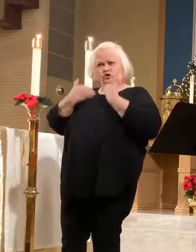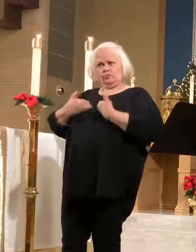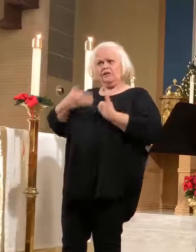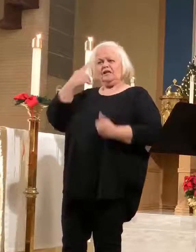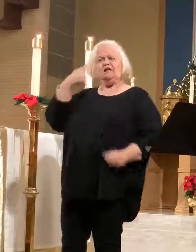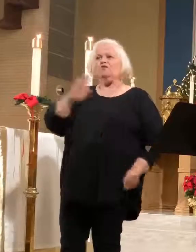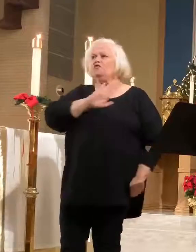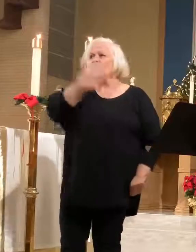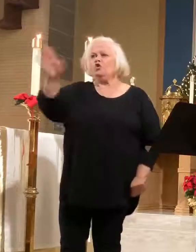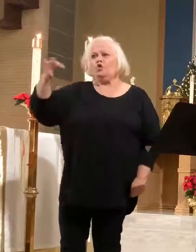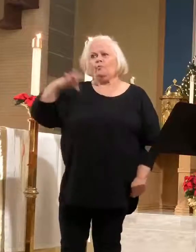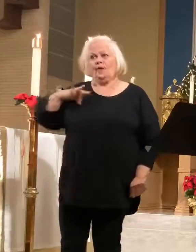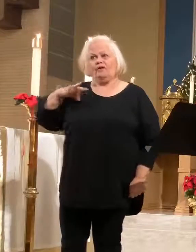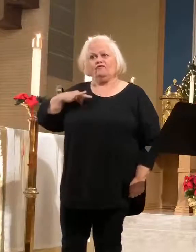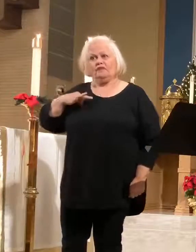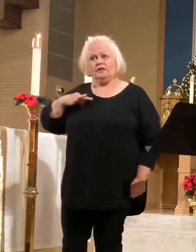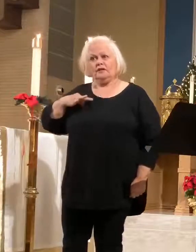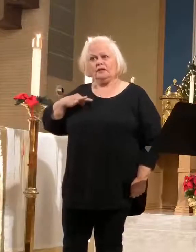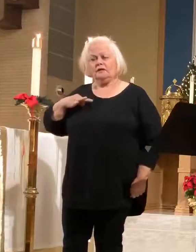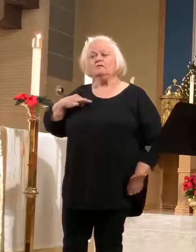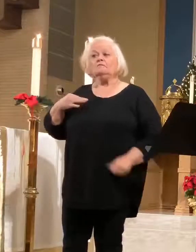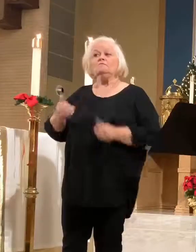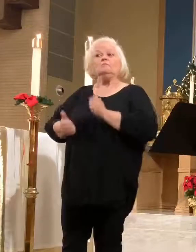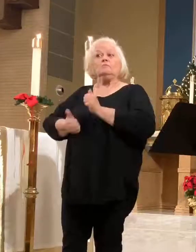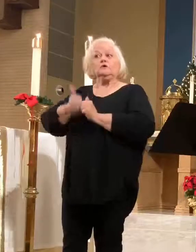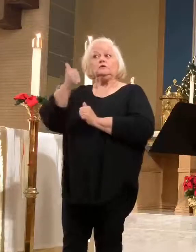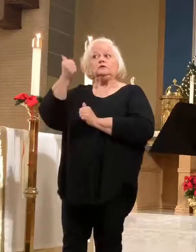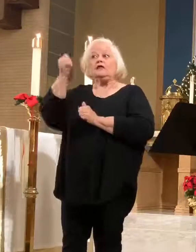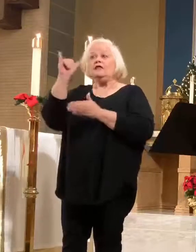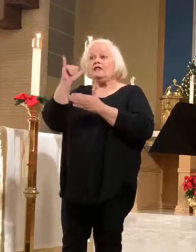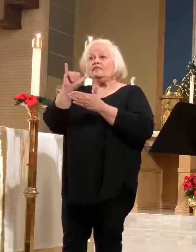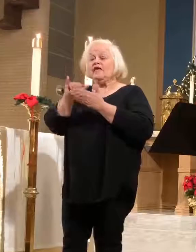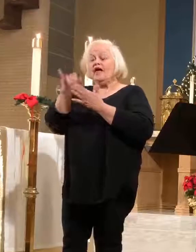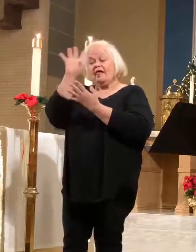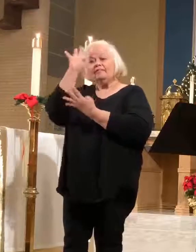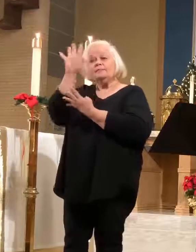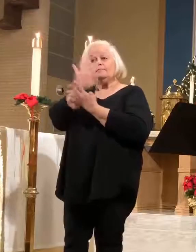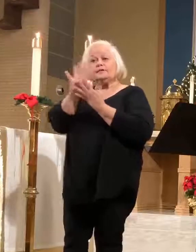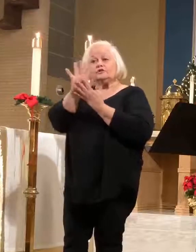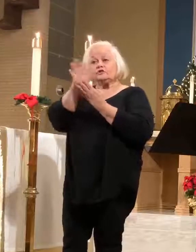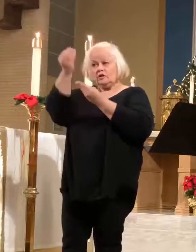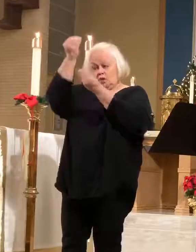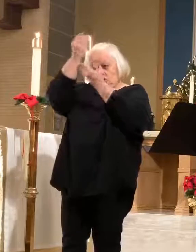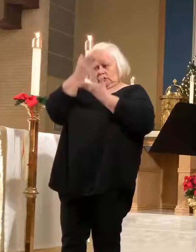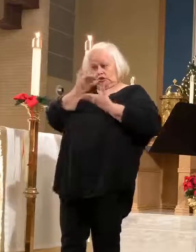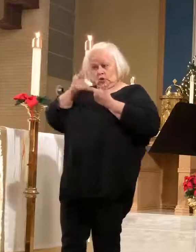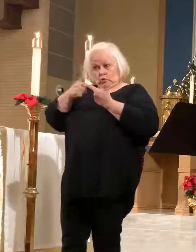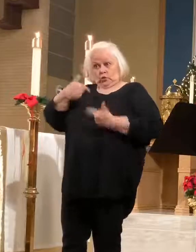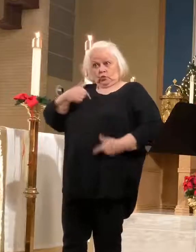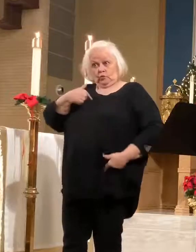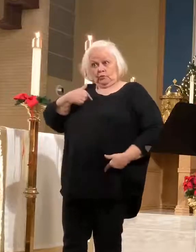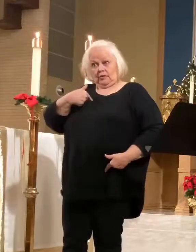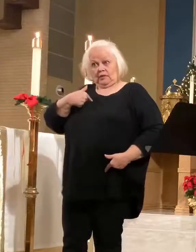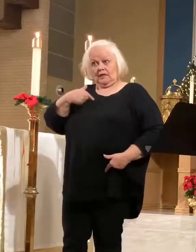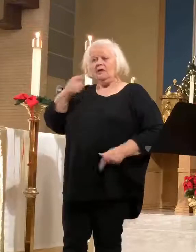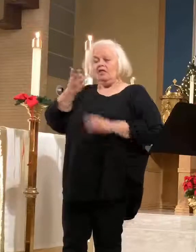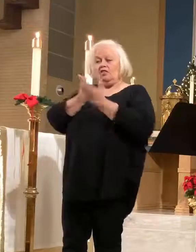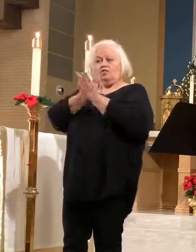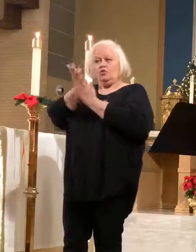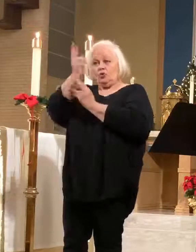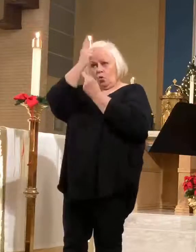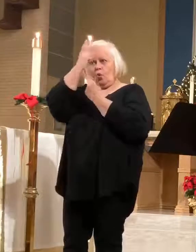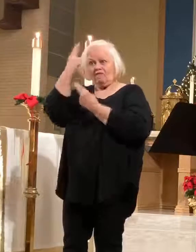your benefit, namely, that the mystery was made known to me by